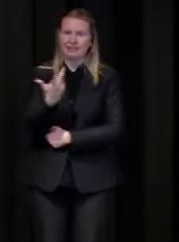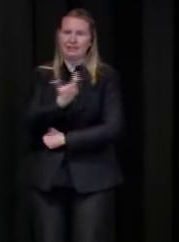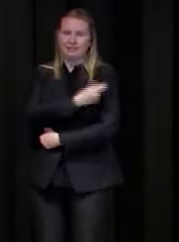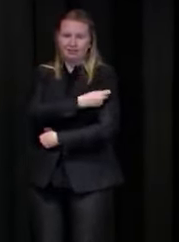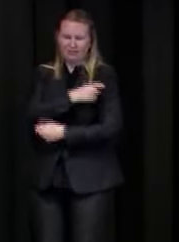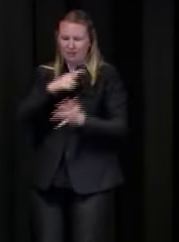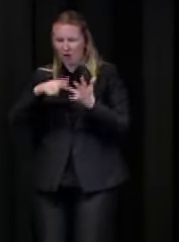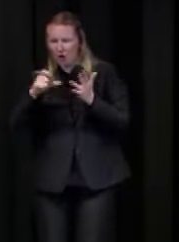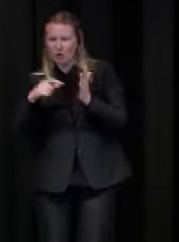three or four weeks we've been running around a three you